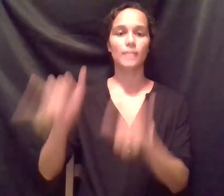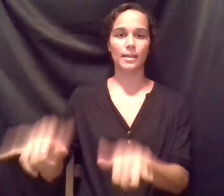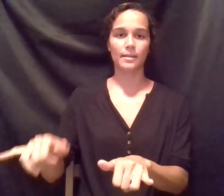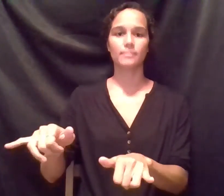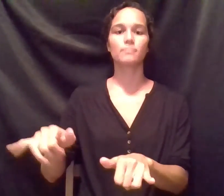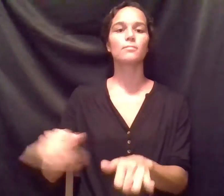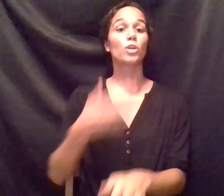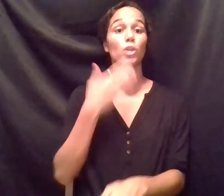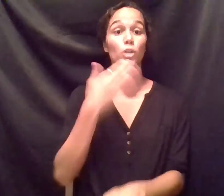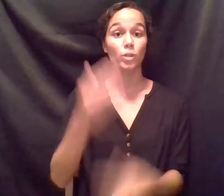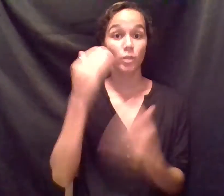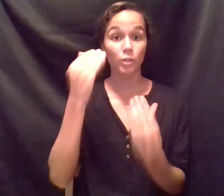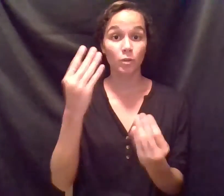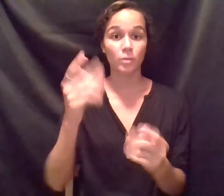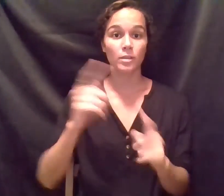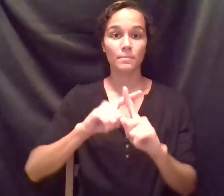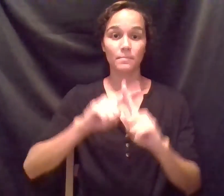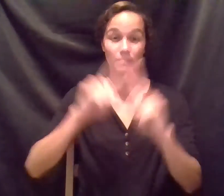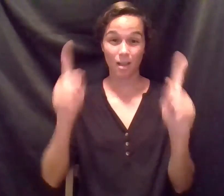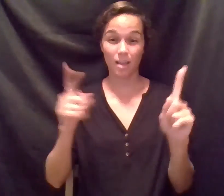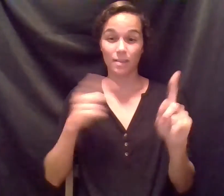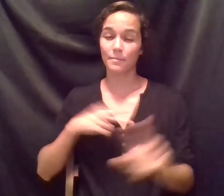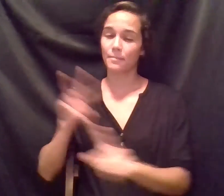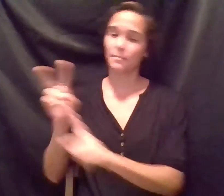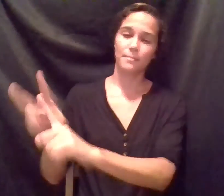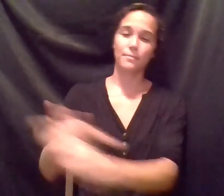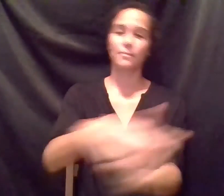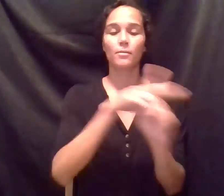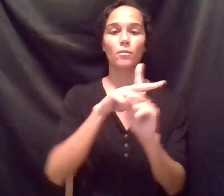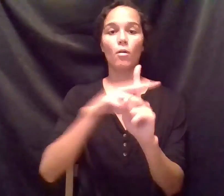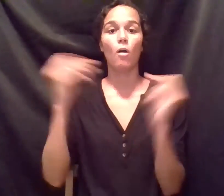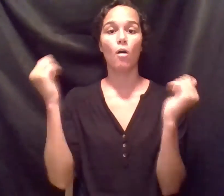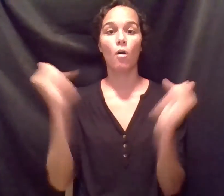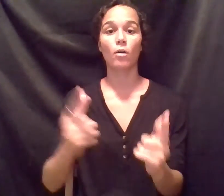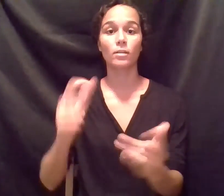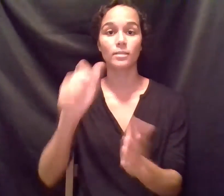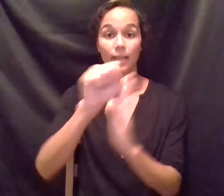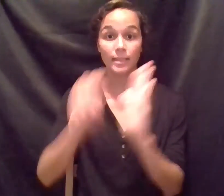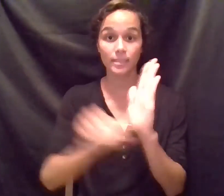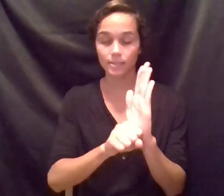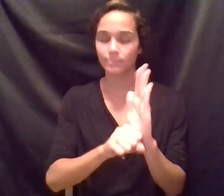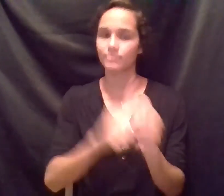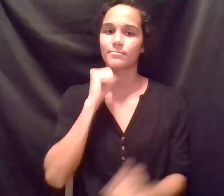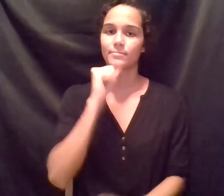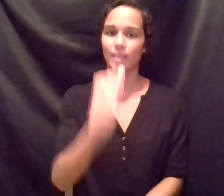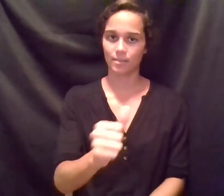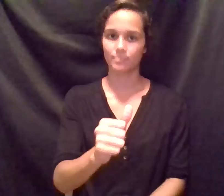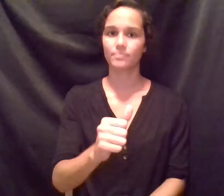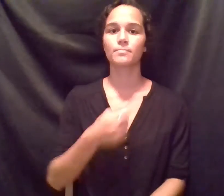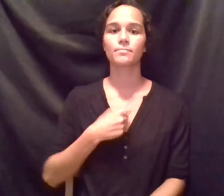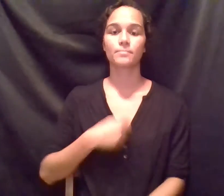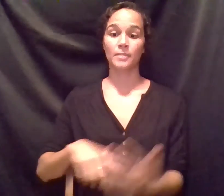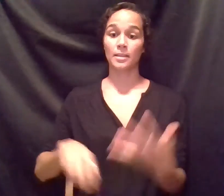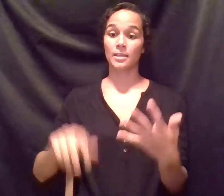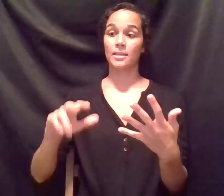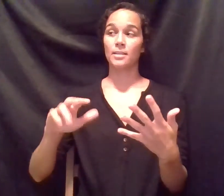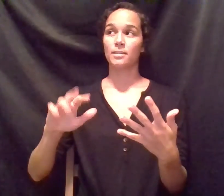states. So there is clear law established in the First Circuit, the Seventh Circuit, the Ninth Circuit, and the 11th